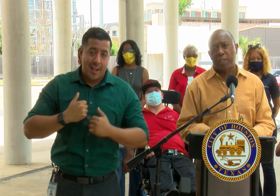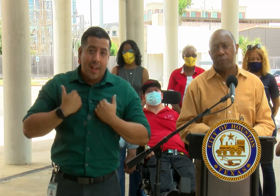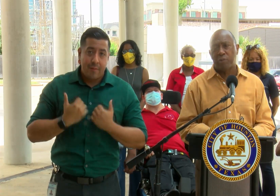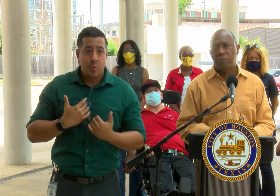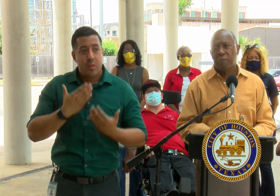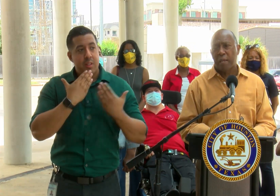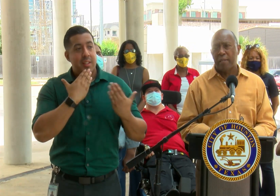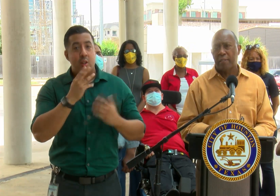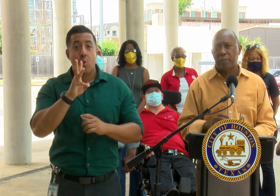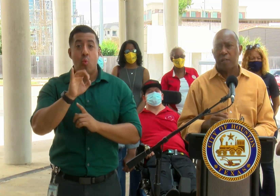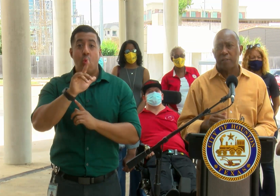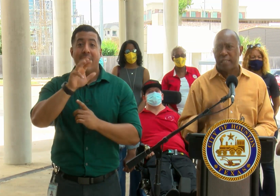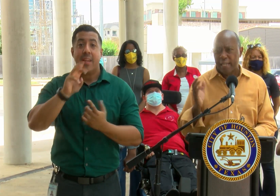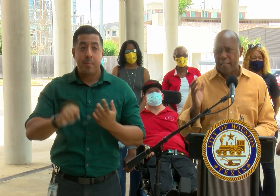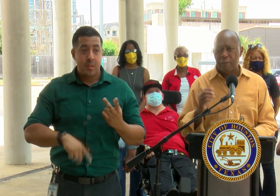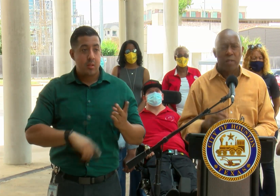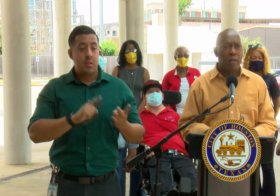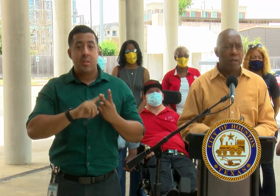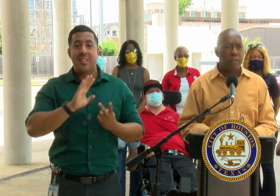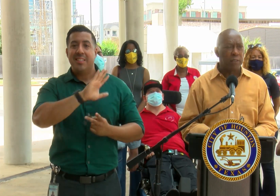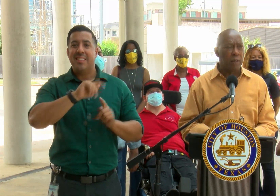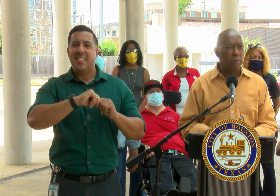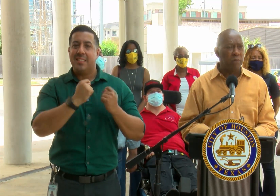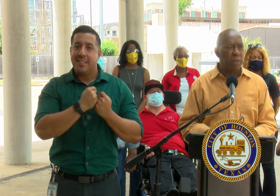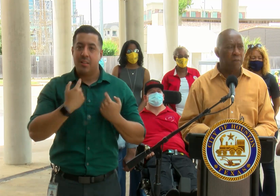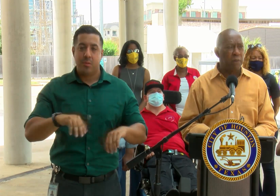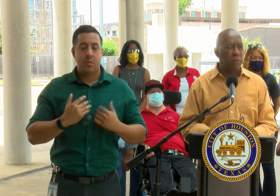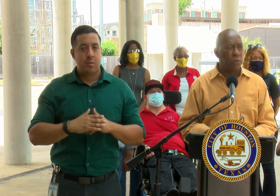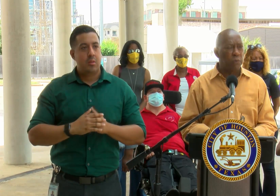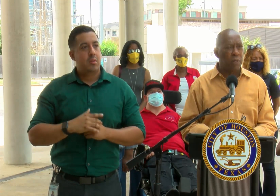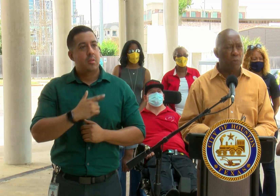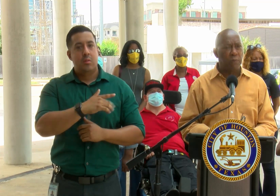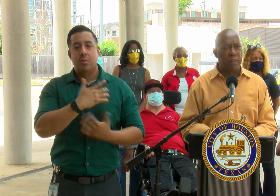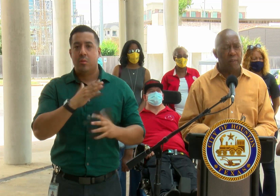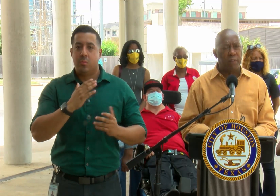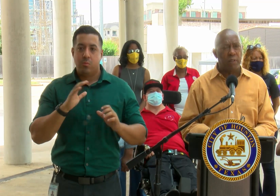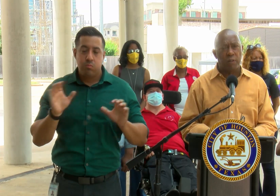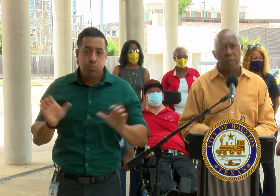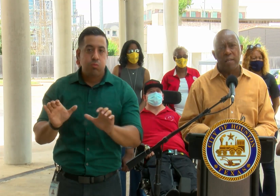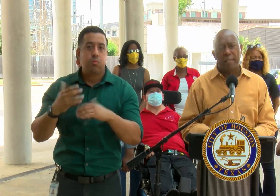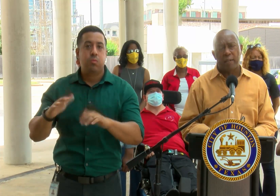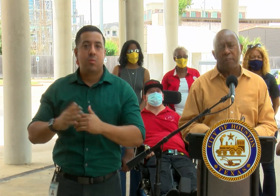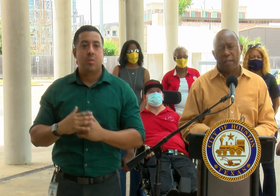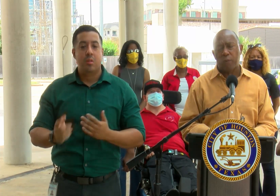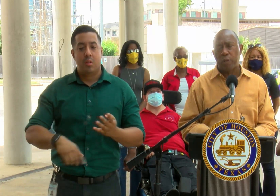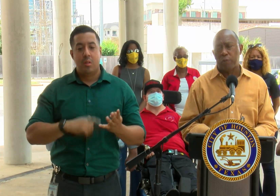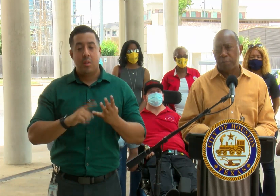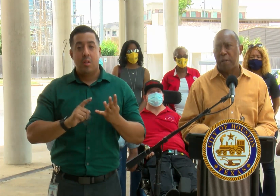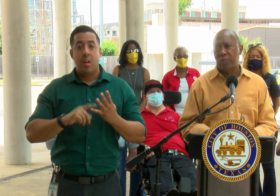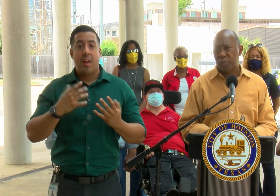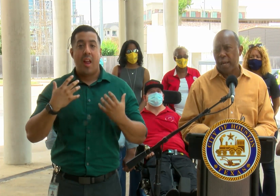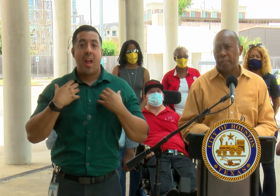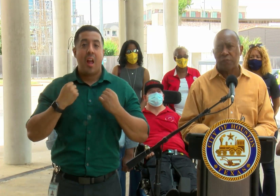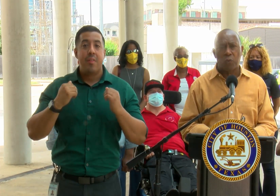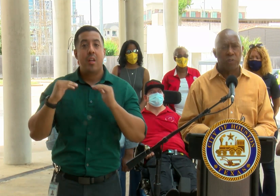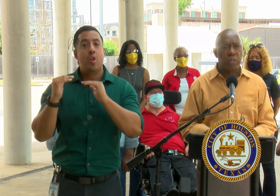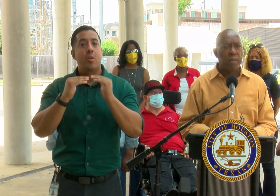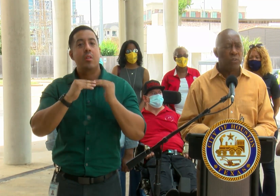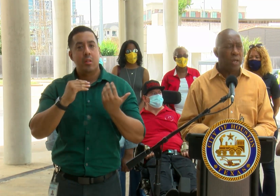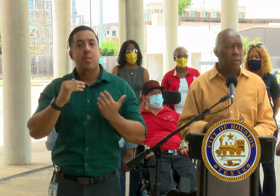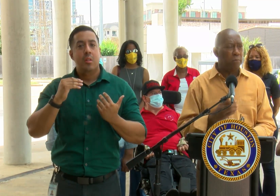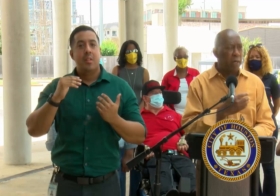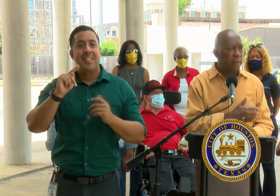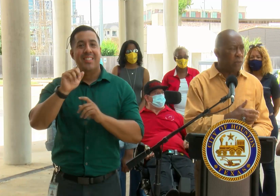Director Williams and his team, because they've been very, very dutiful. I want to thank the Health Equity Response Task